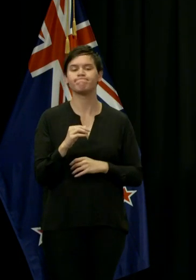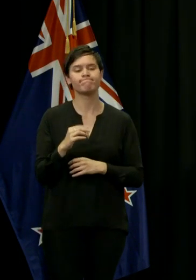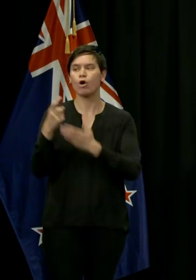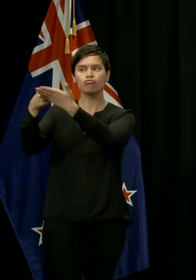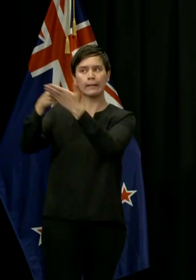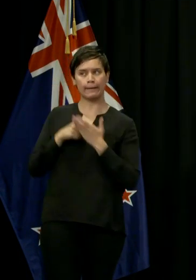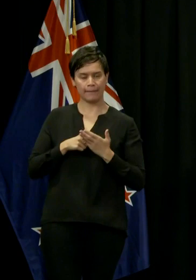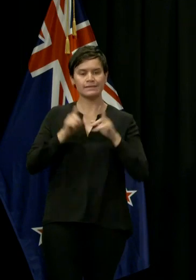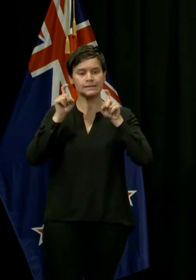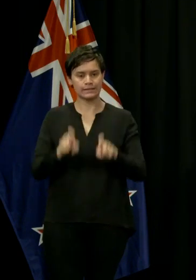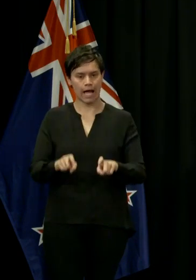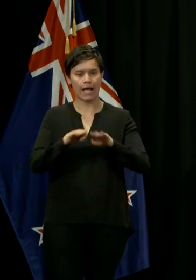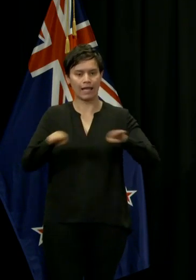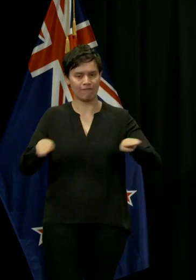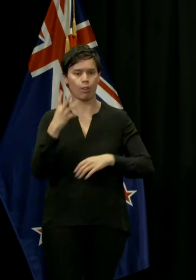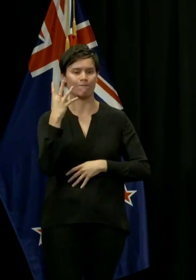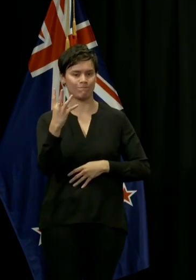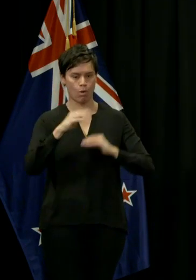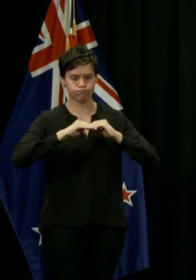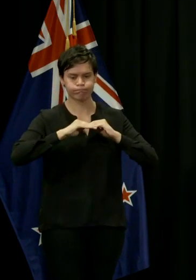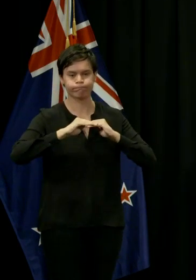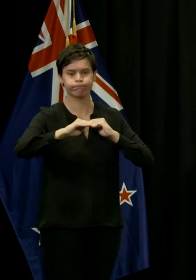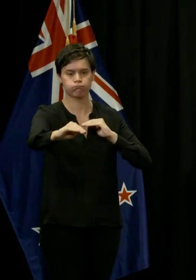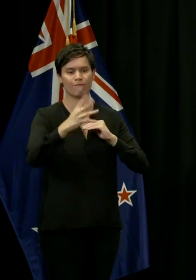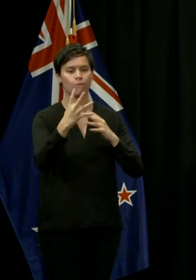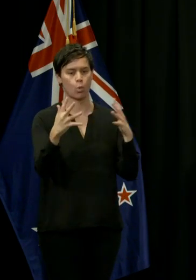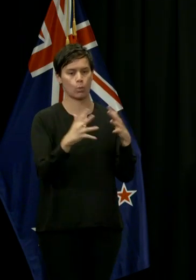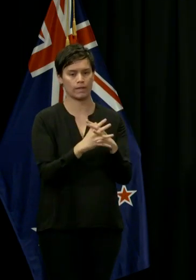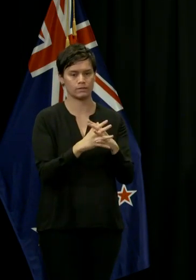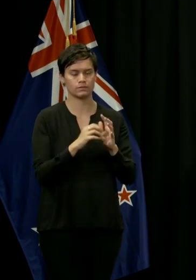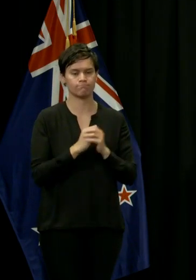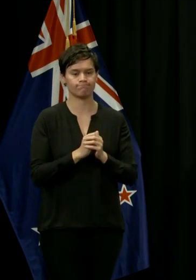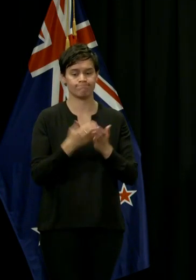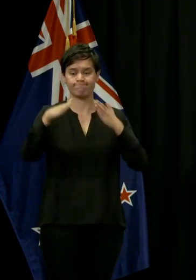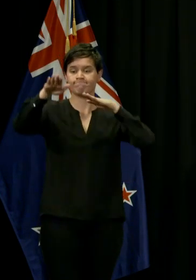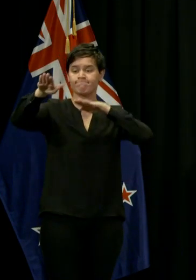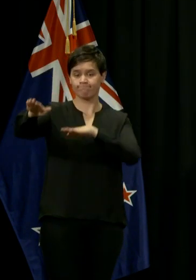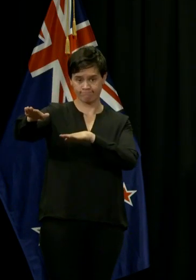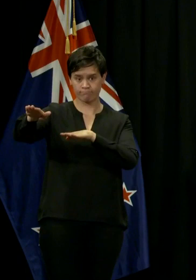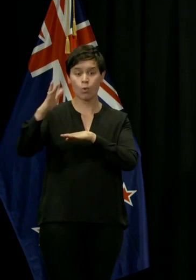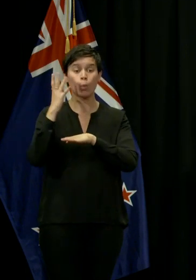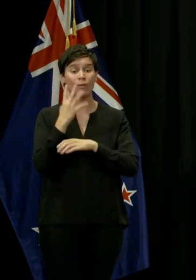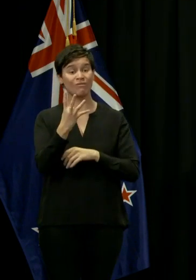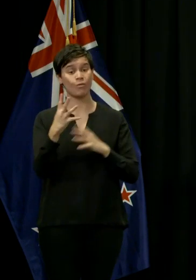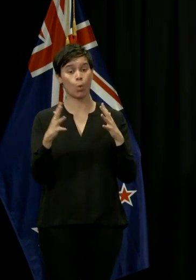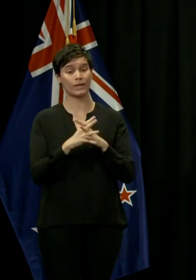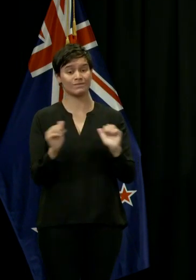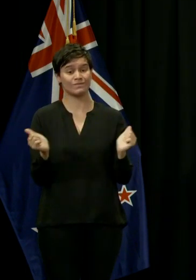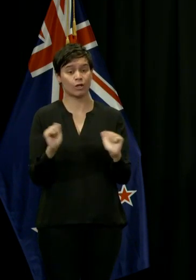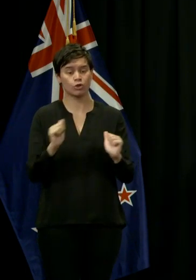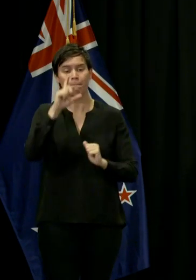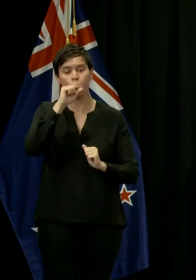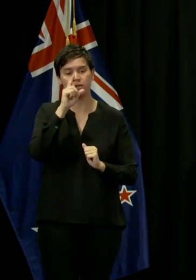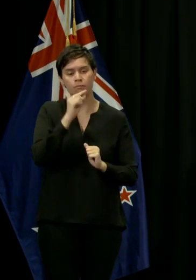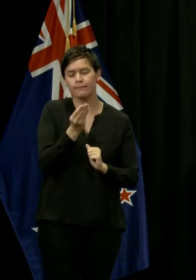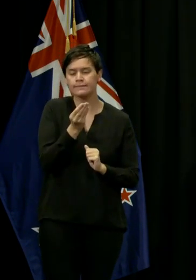then we may be in a period where some regions come out of level 4 before others, but of course again,